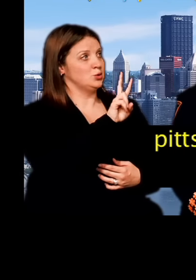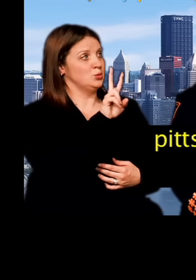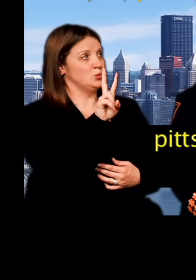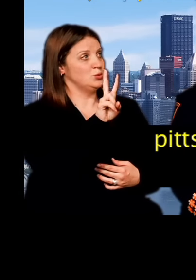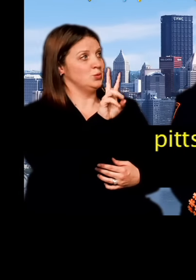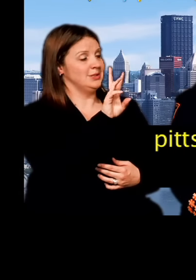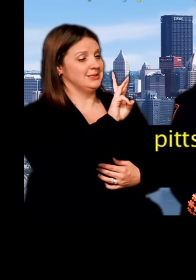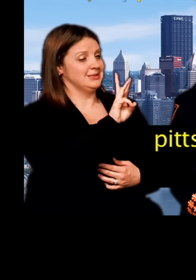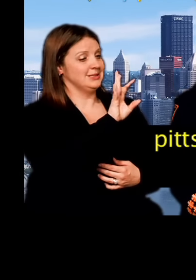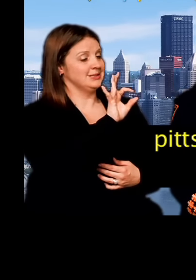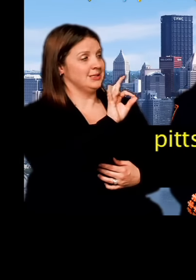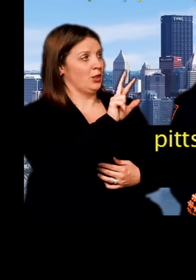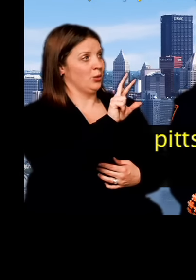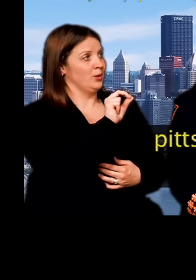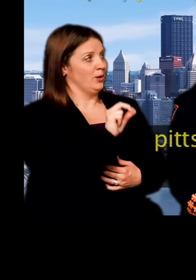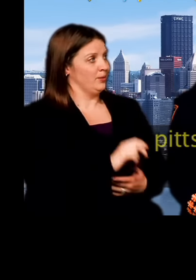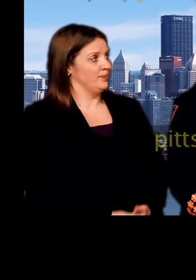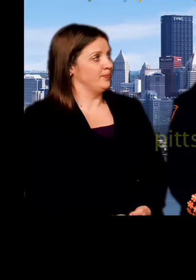412-622-6930.